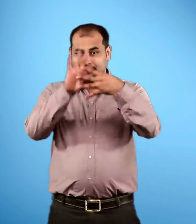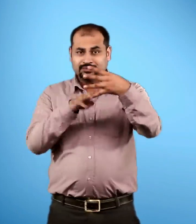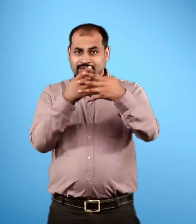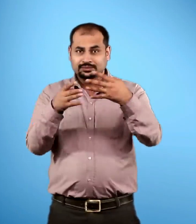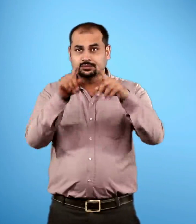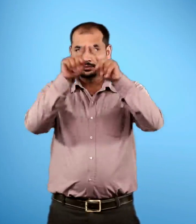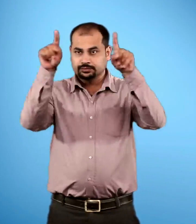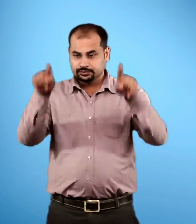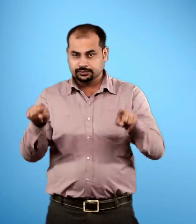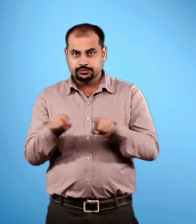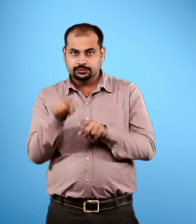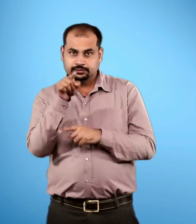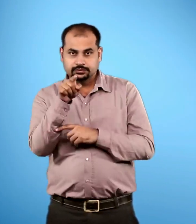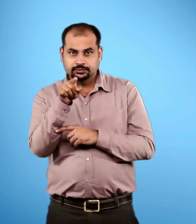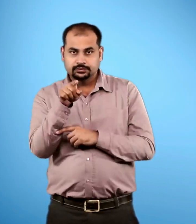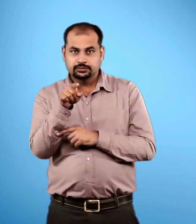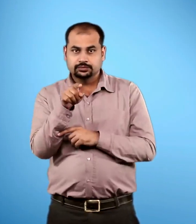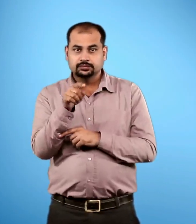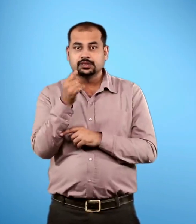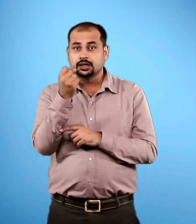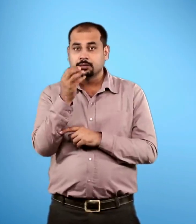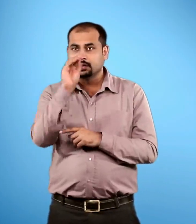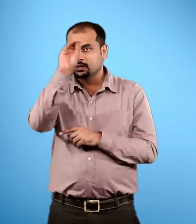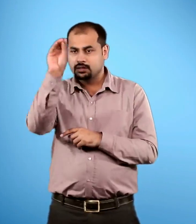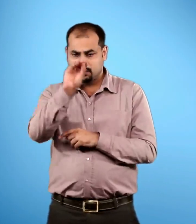Fill this square using all the numbers